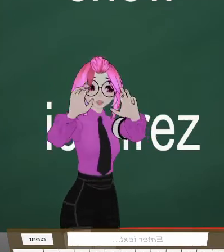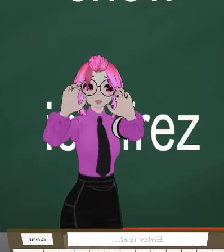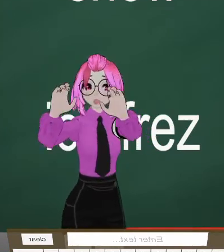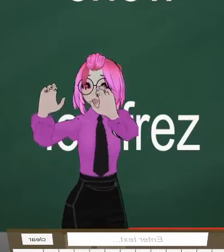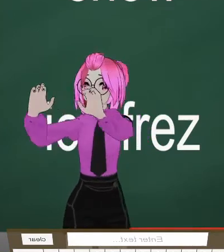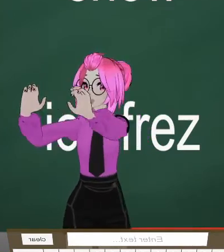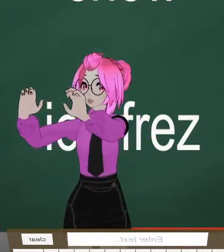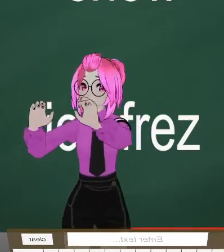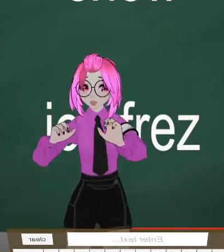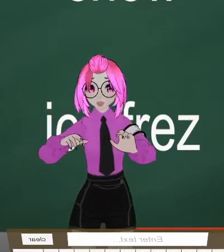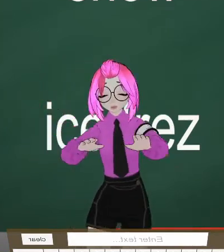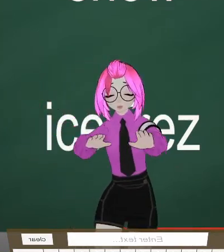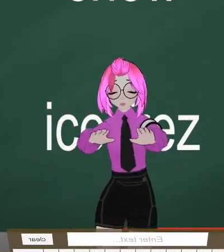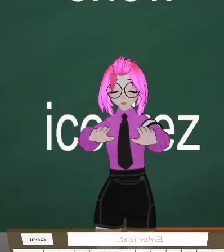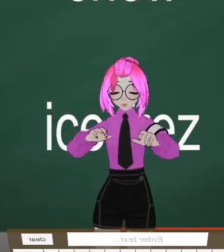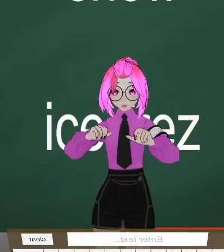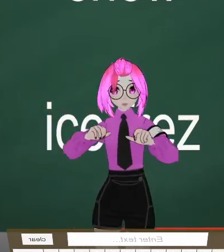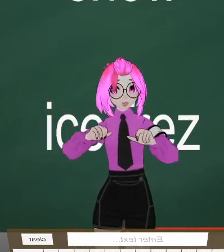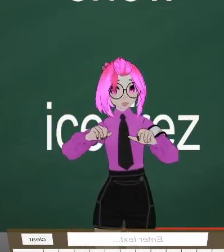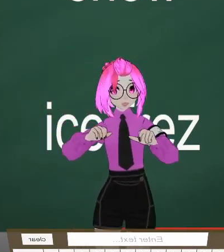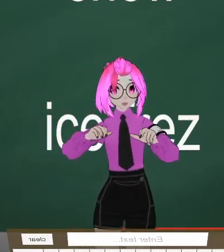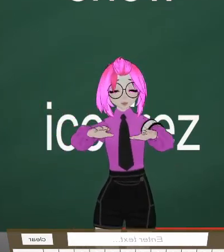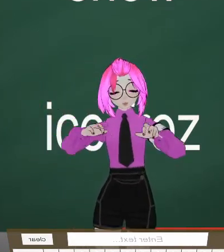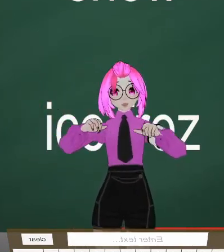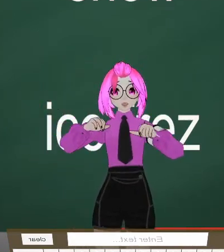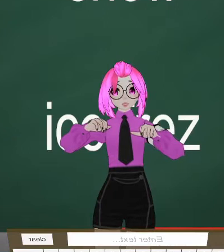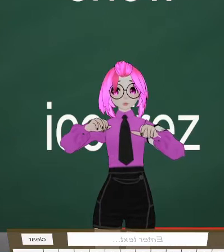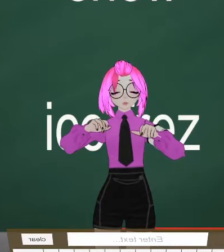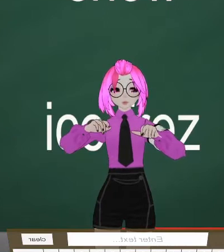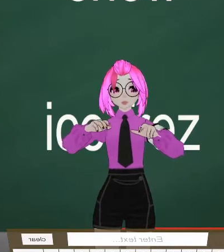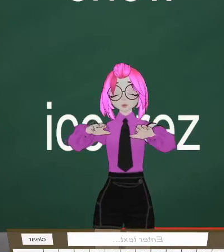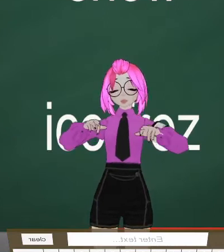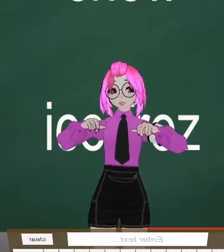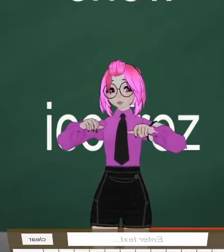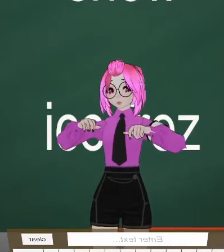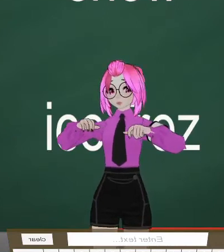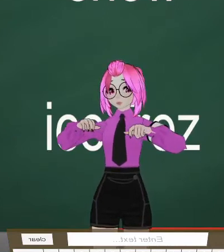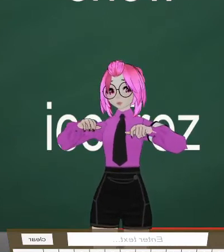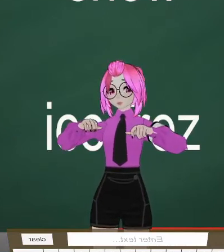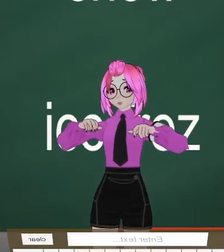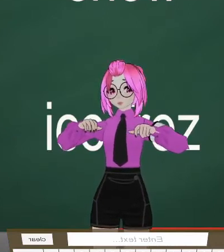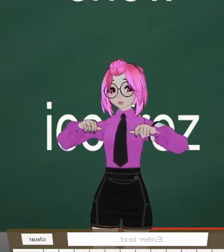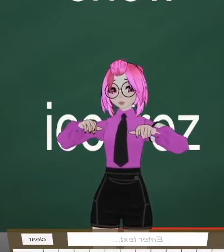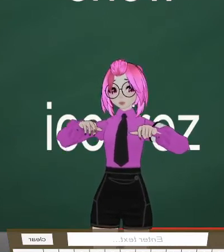to a claw shape like that ice or freeze freeze and you're frozen